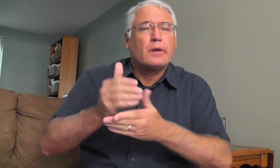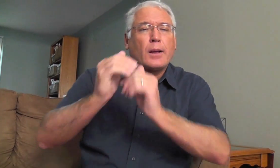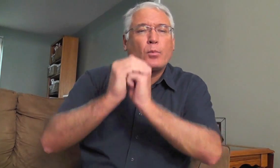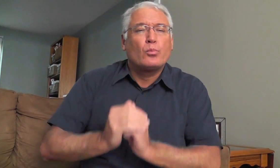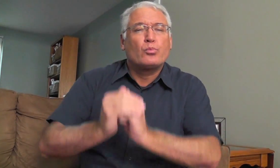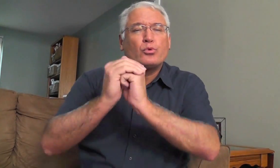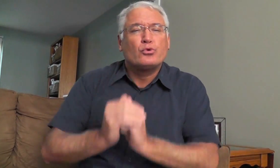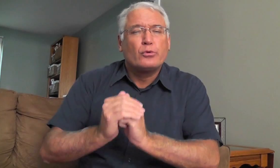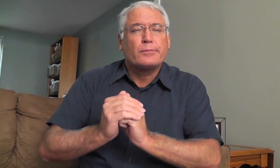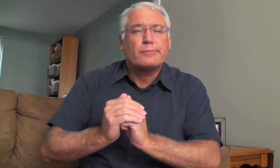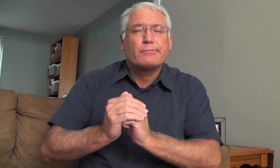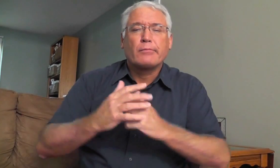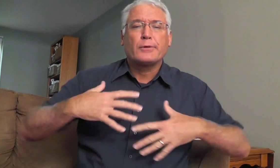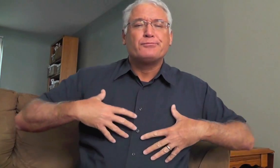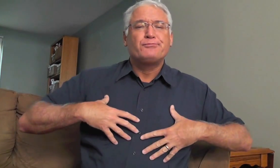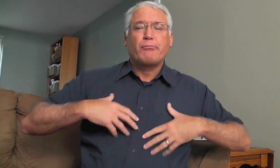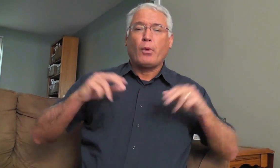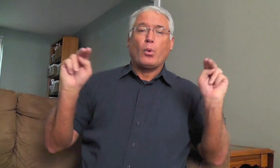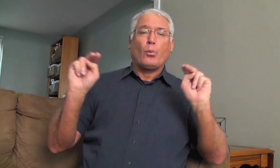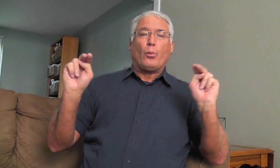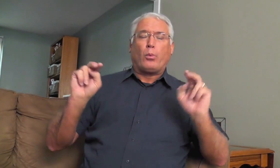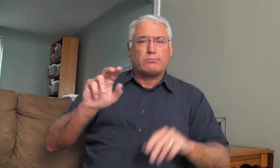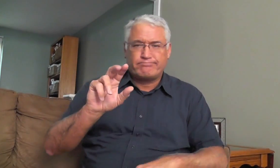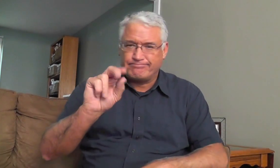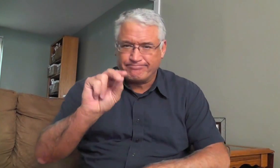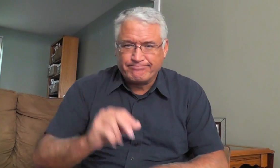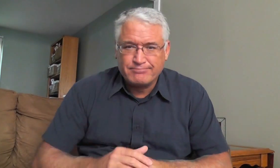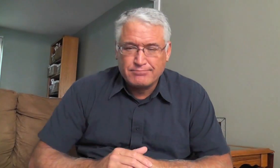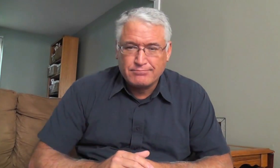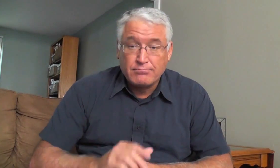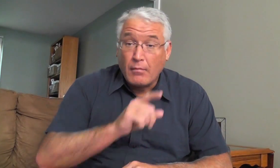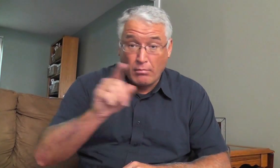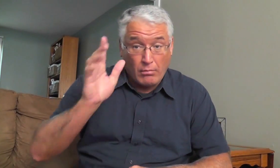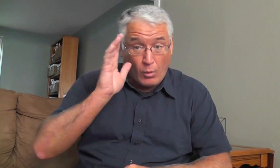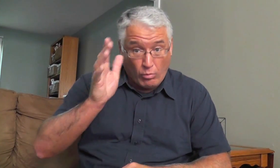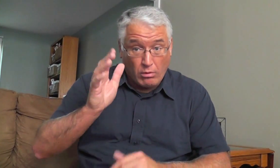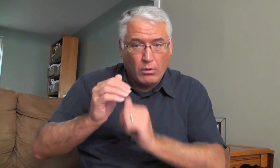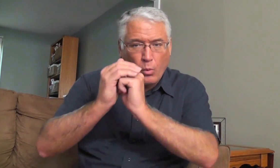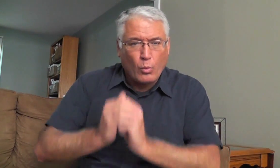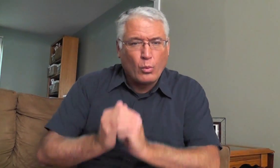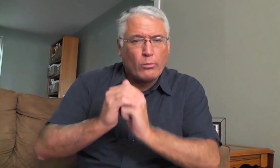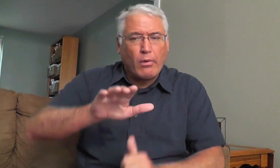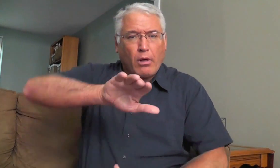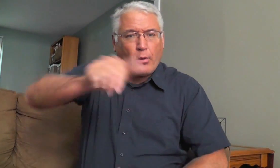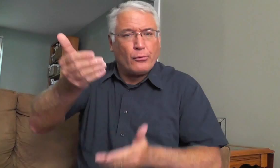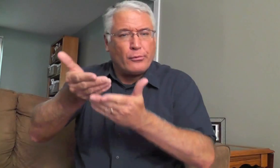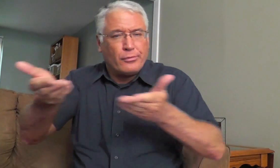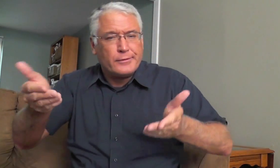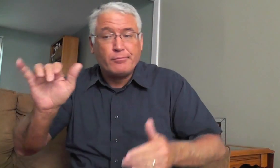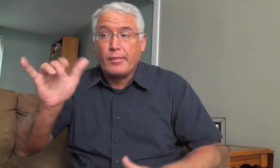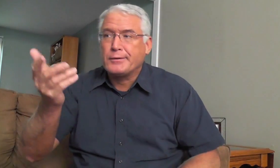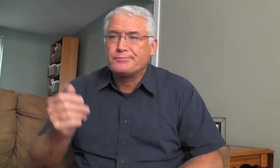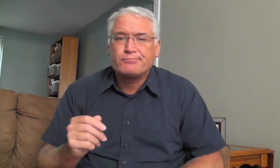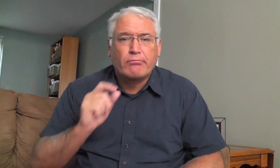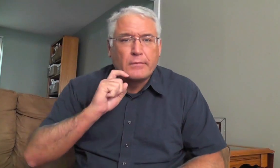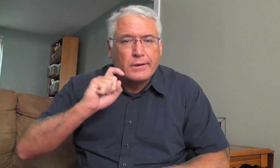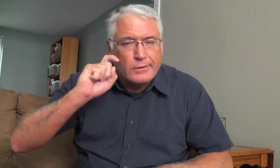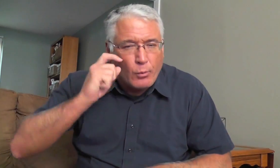not mean that they stop worshiping and just become neutral. No. They will worship other things. Could